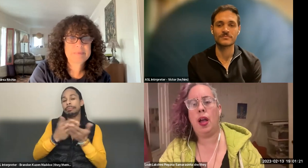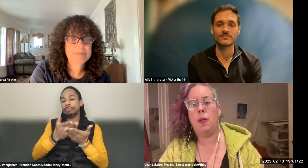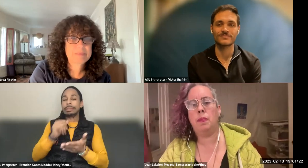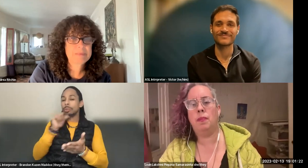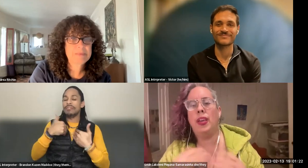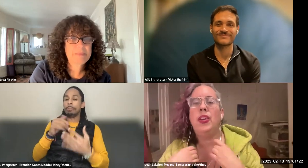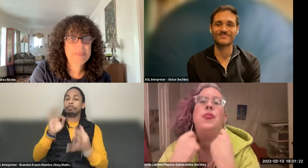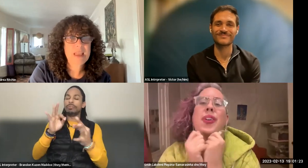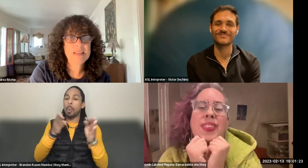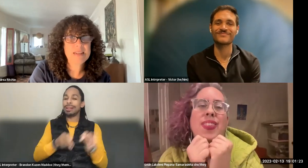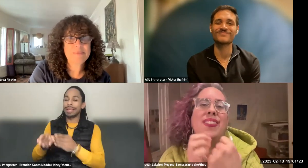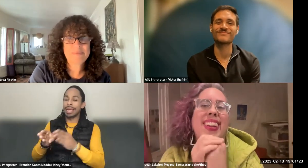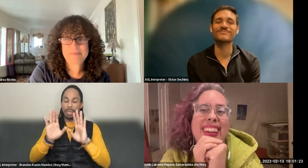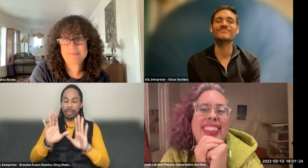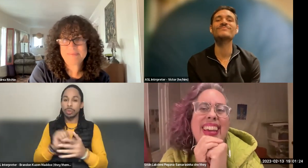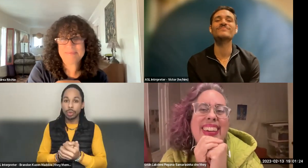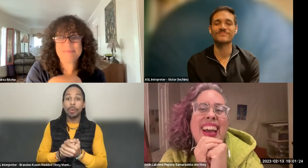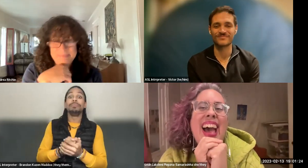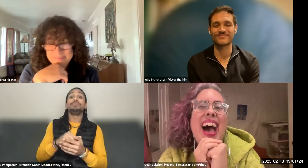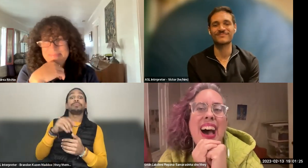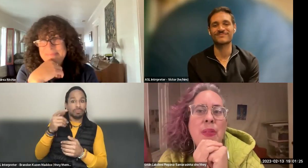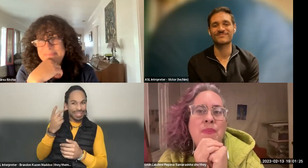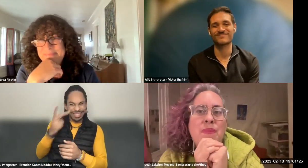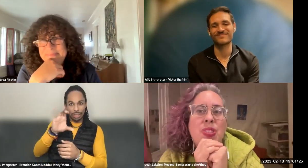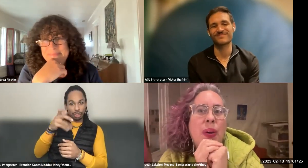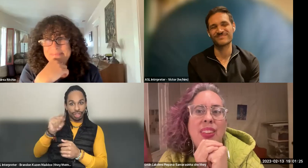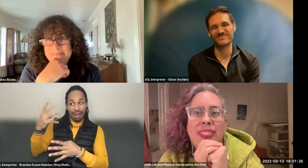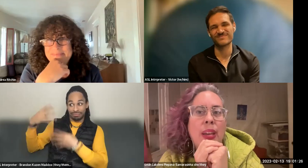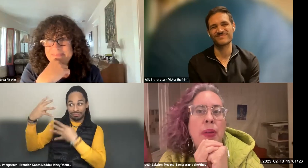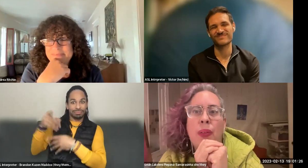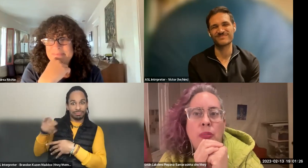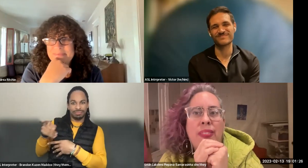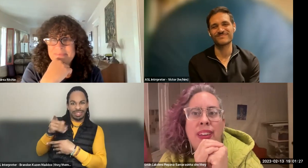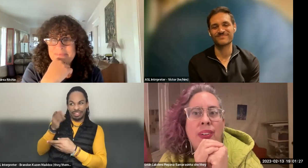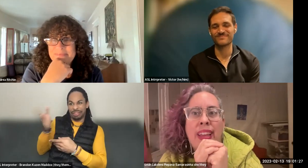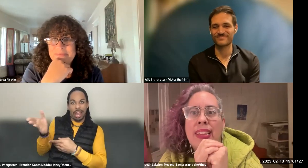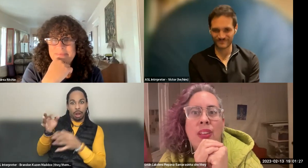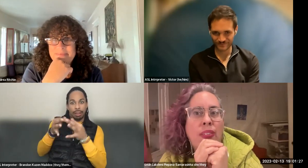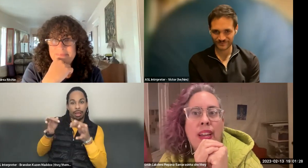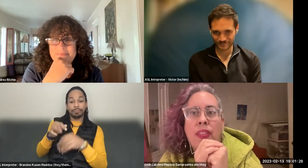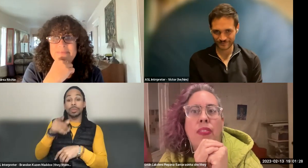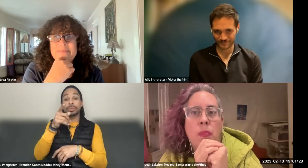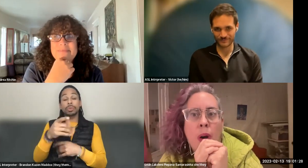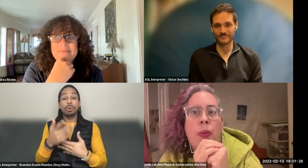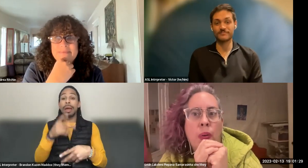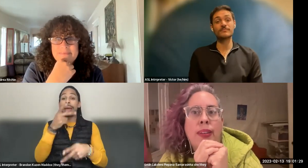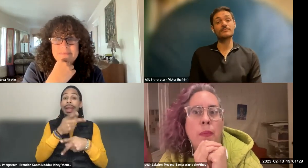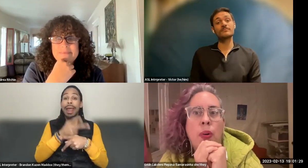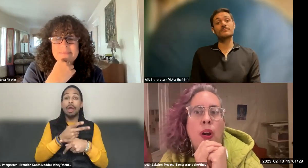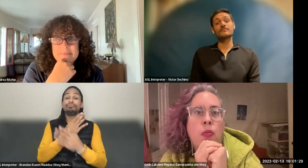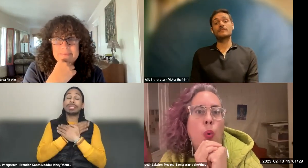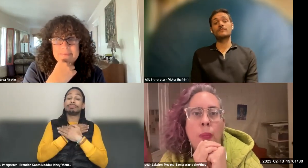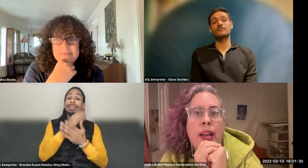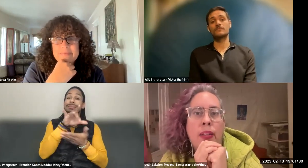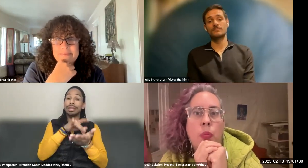this again. Thank you for whoever just dropped it. Thank you. So it looks like peer respite centers. It looks like the small but growing